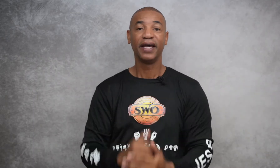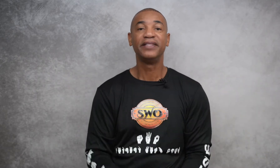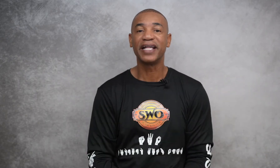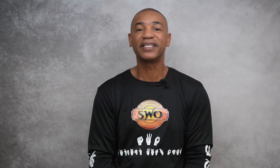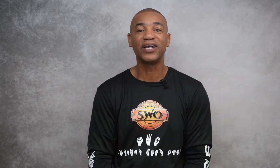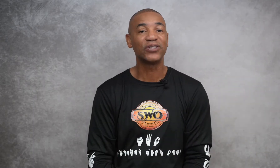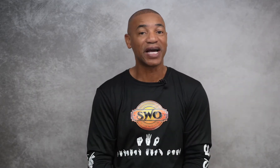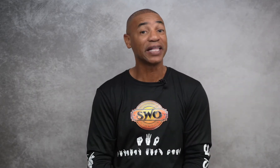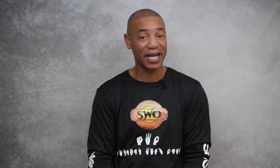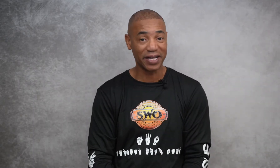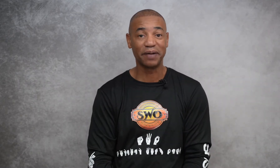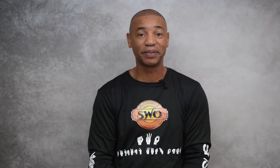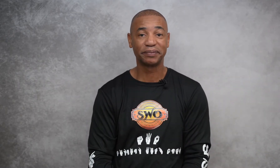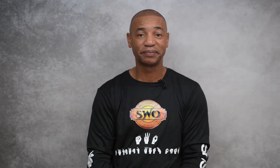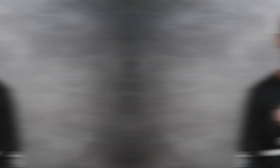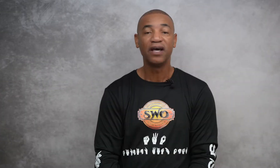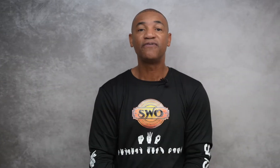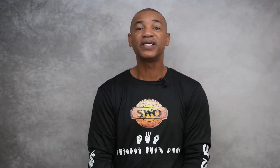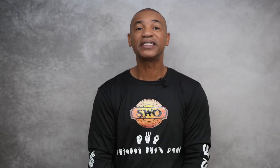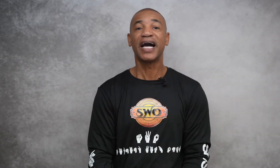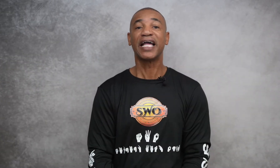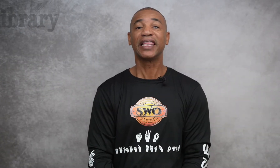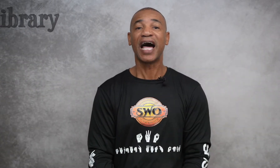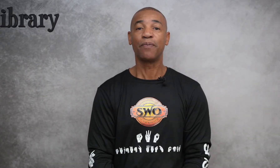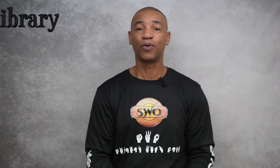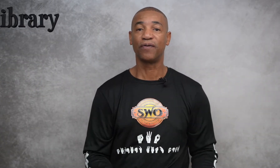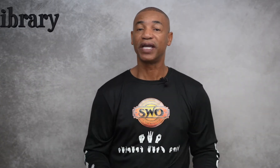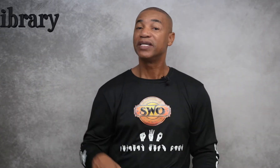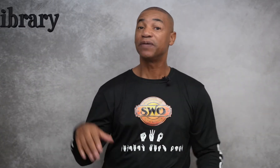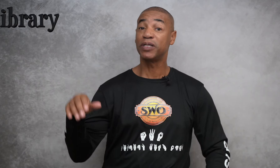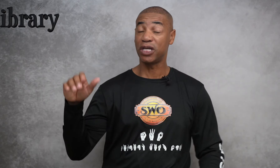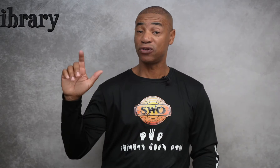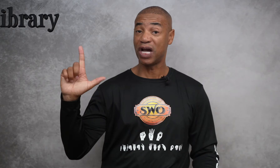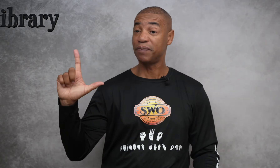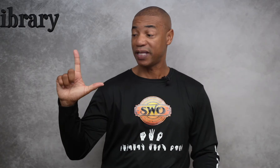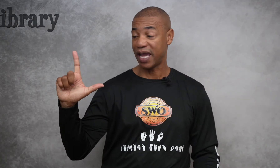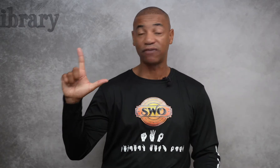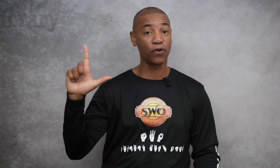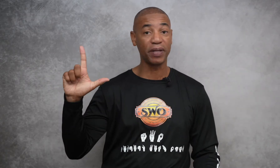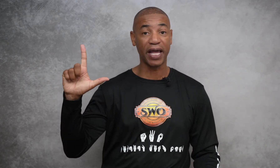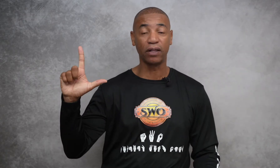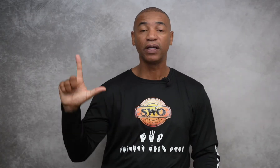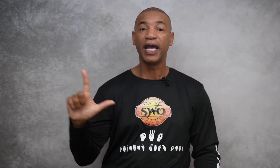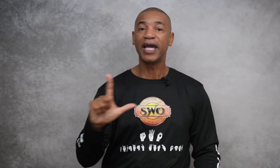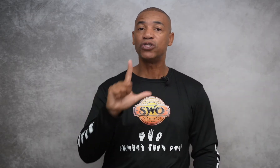That is how you sign line up. For the sign library, simply take your dominant hand, form an L, and do